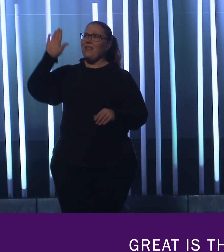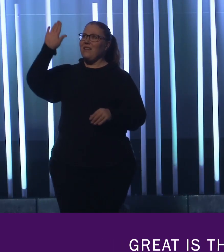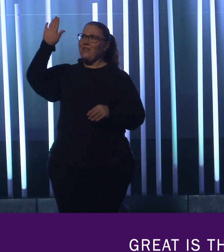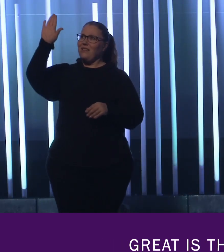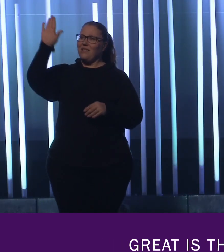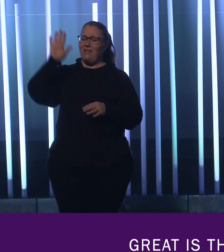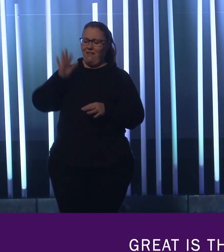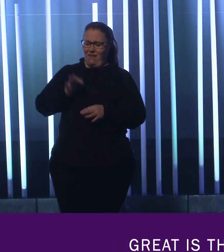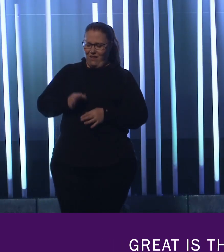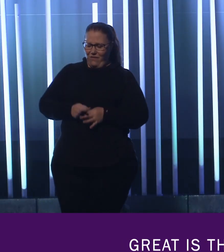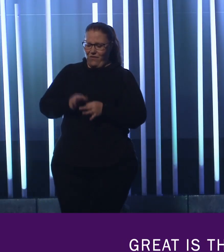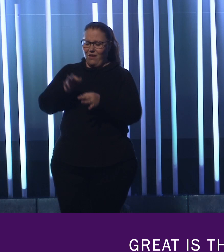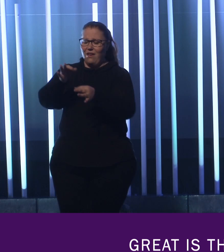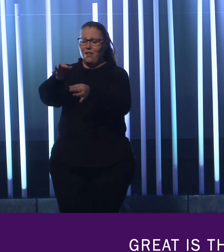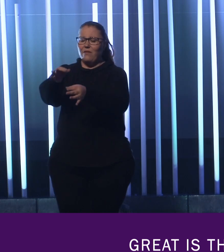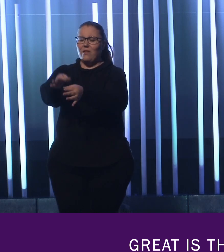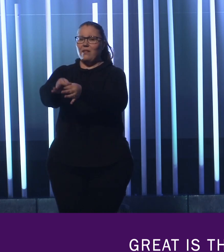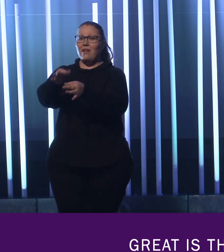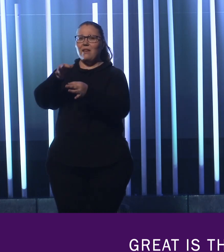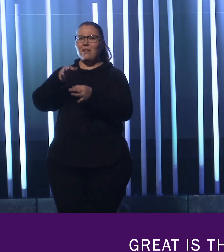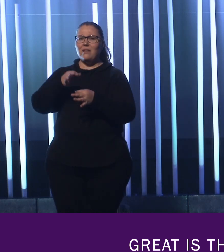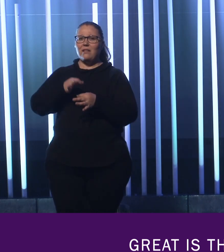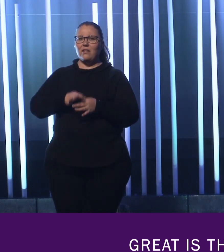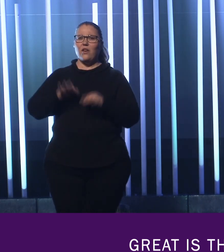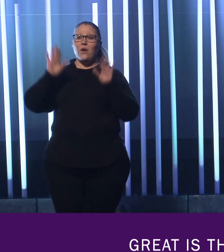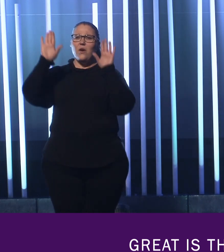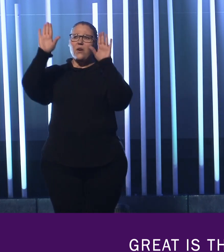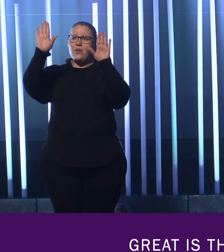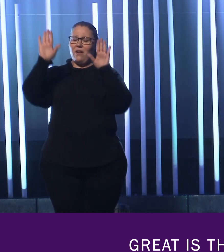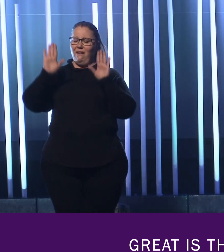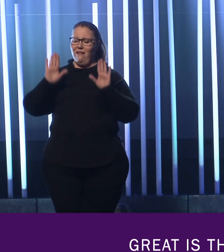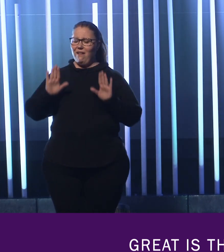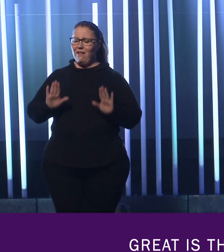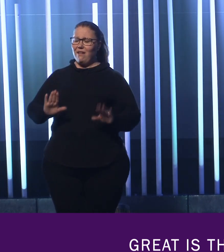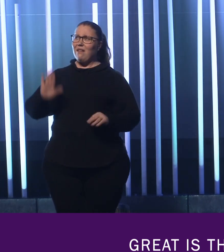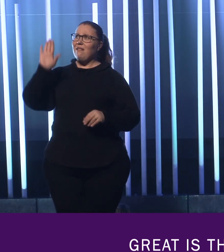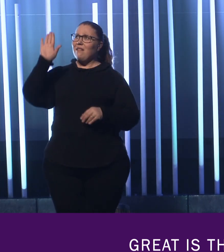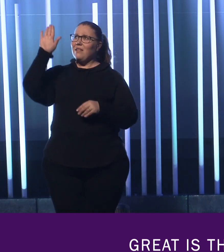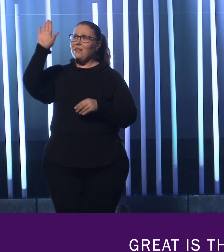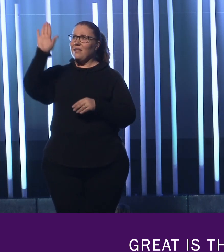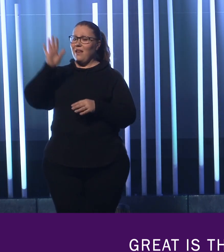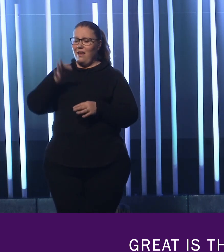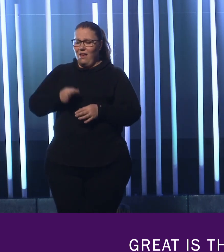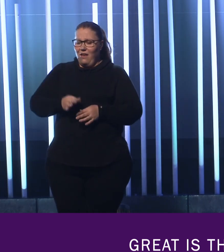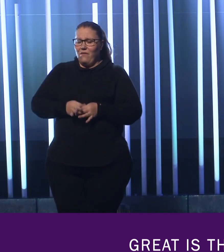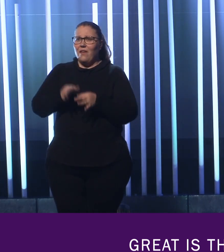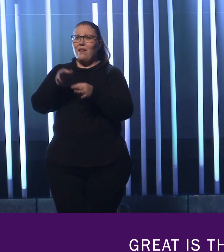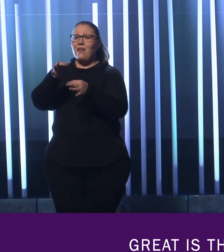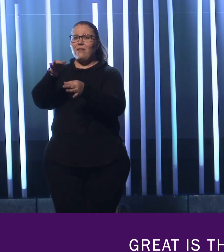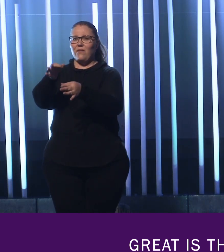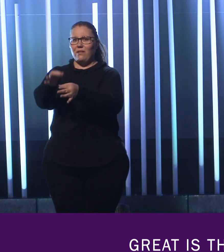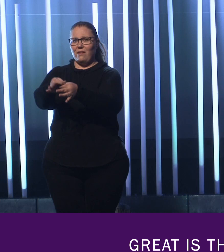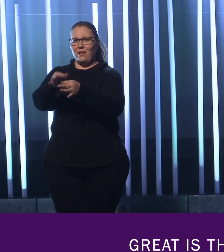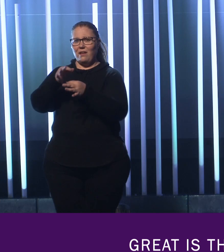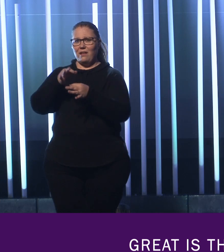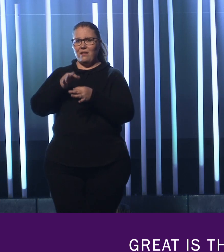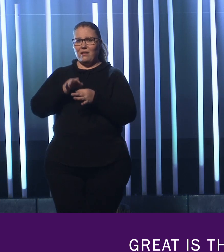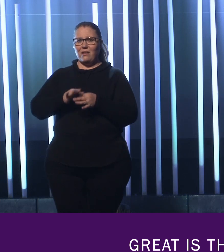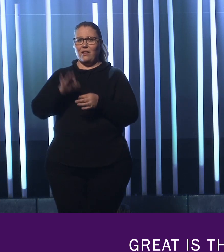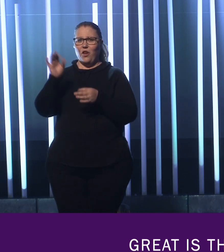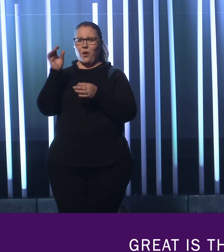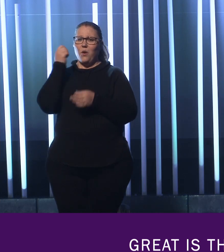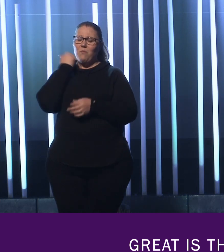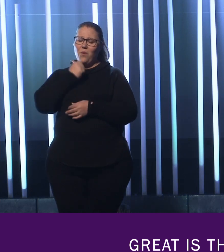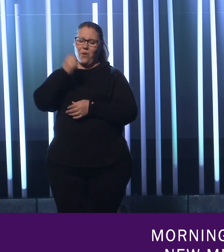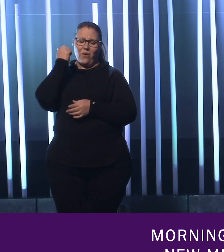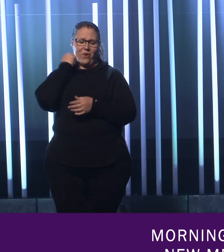Great is thy faithfulness, great is thy faithfulness.